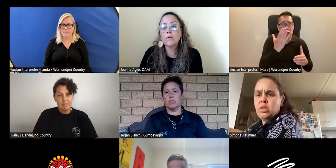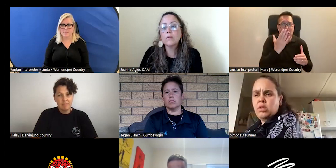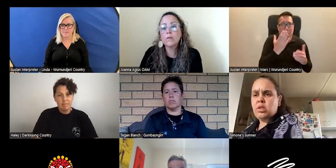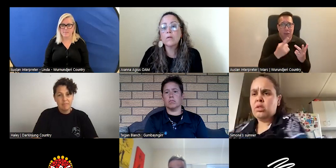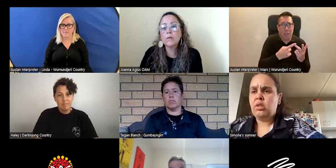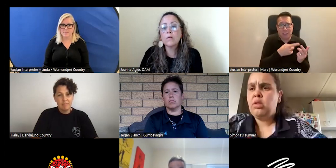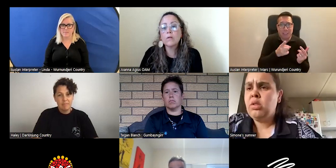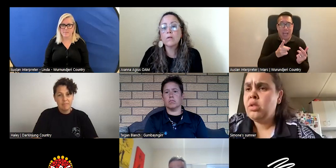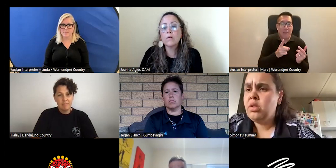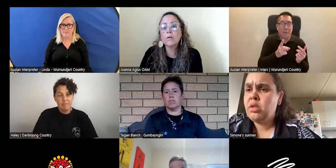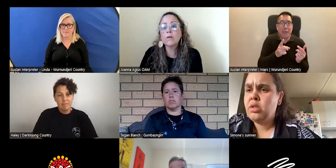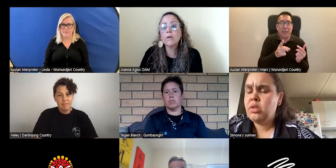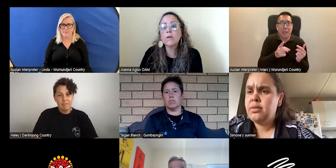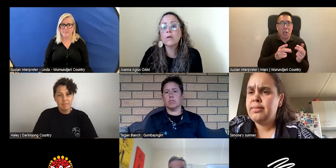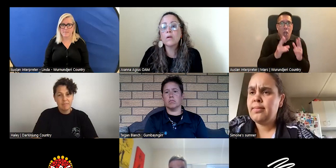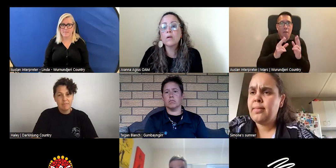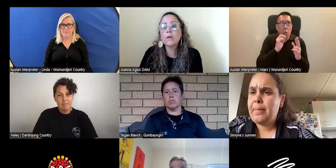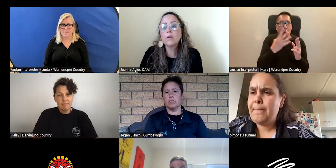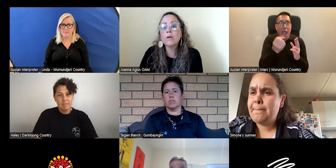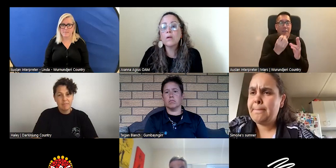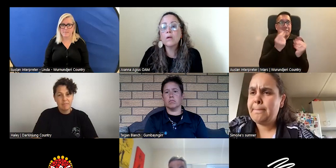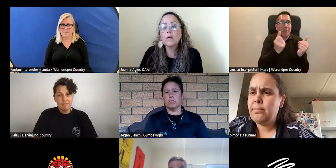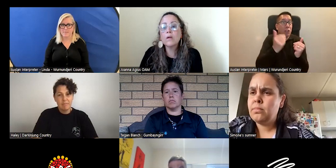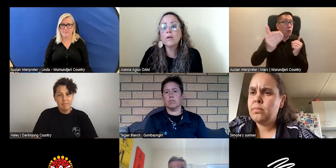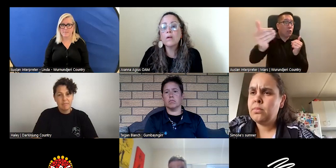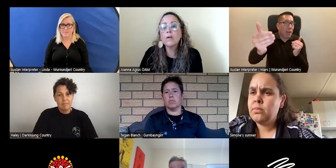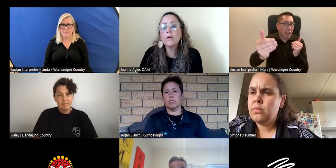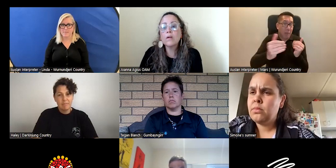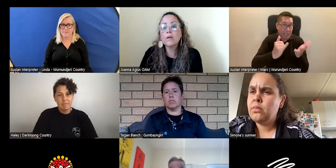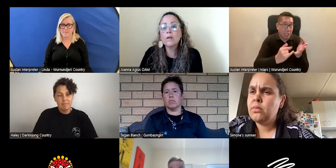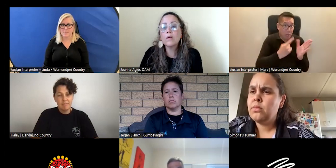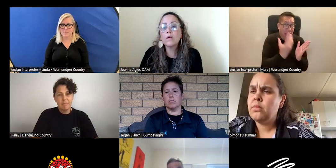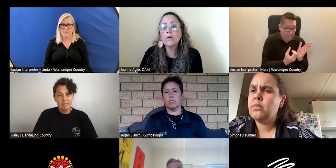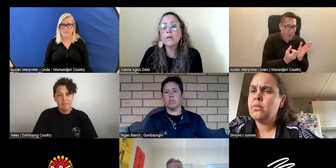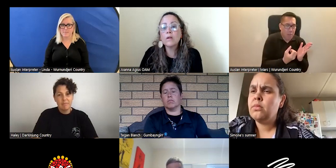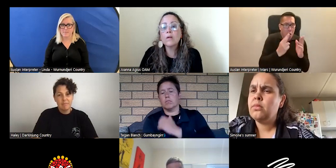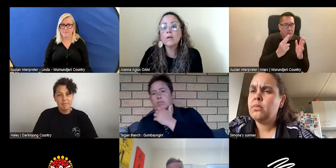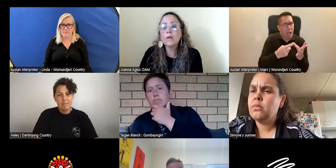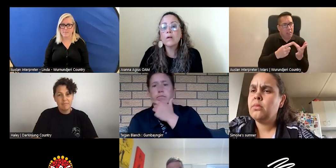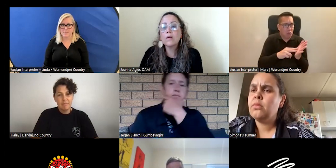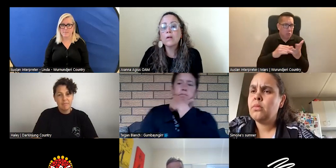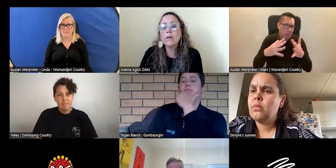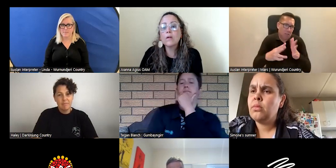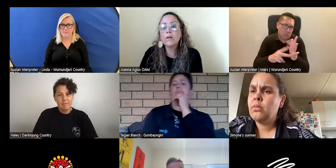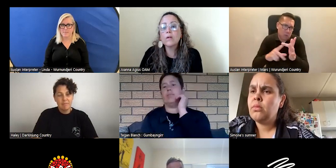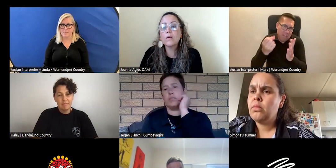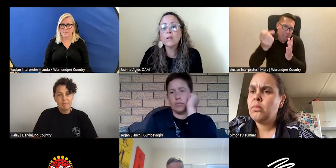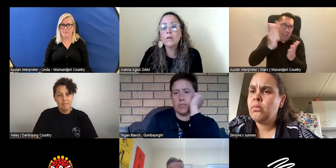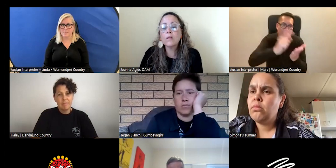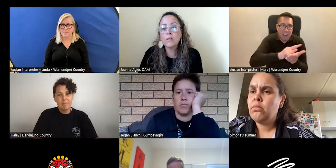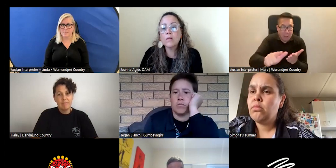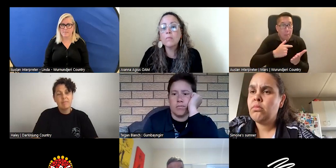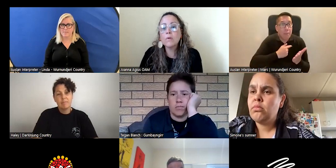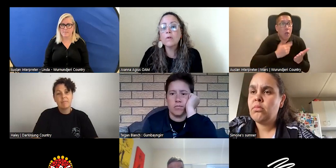state, hopefully you'll get something one day, but we're able to now do in South Australia a regional